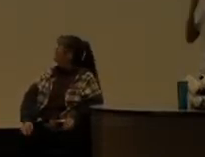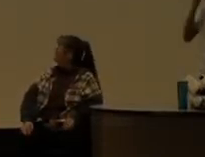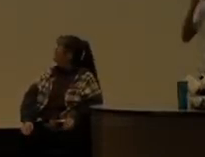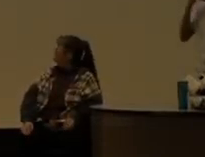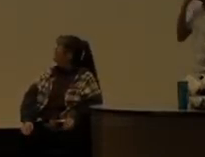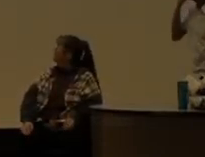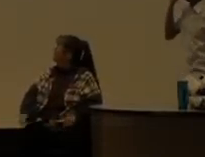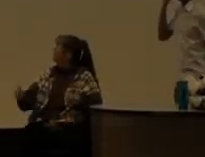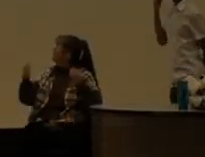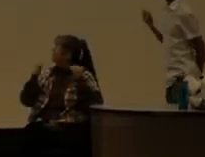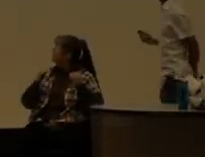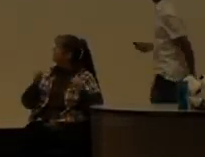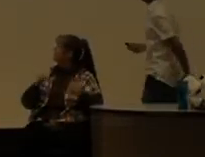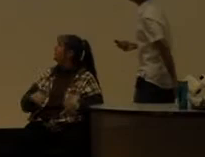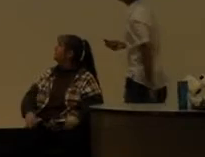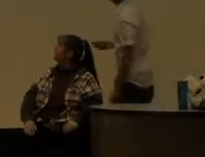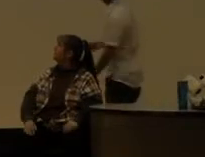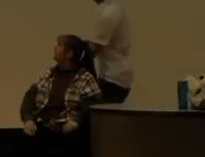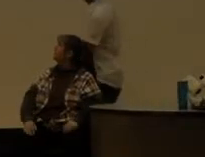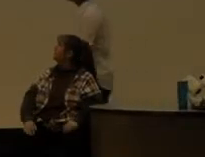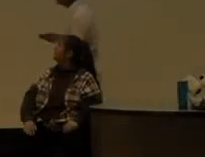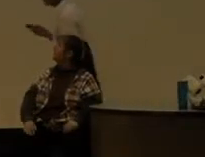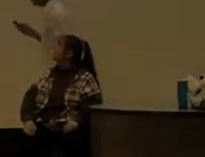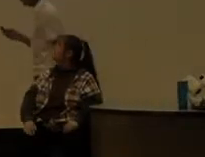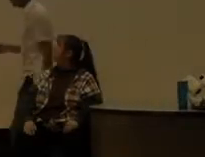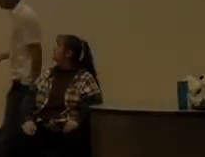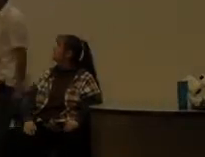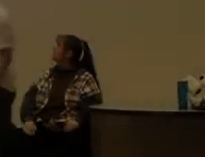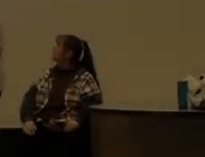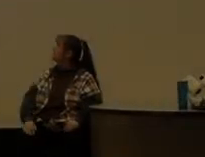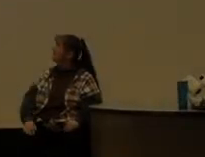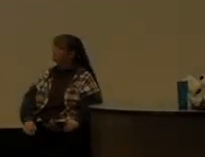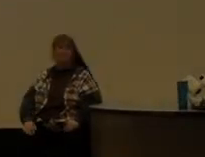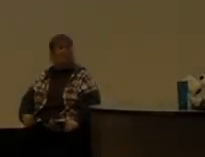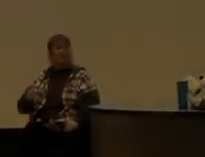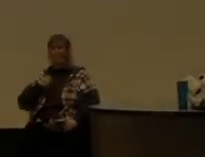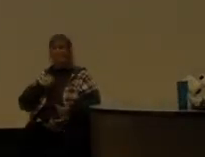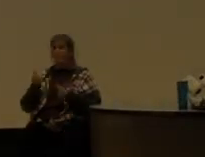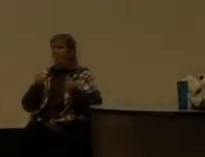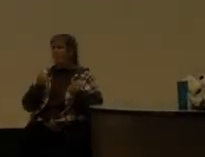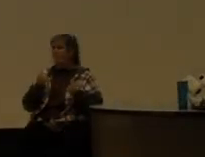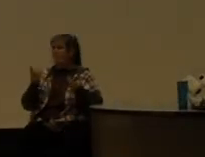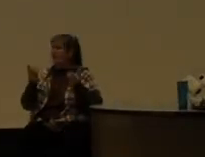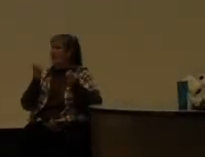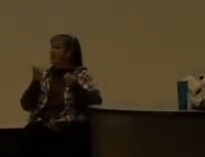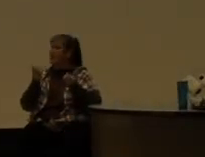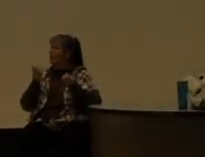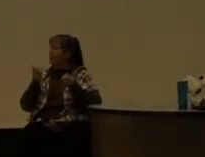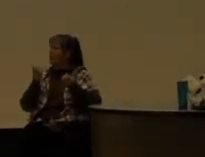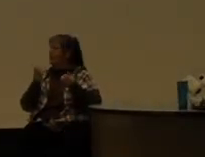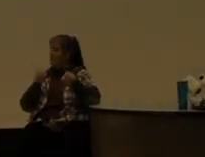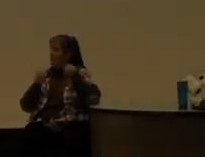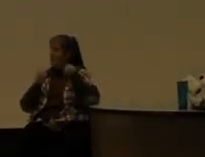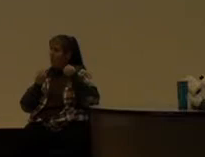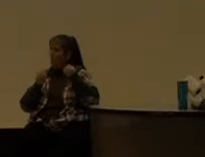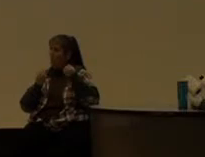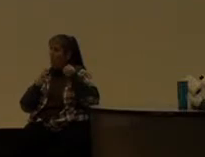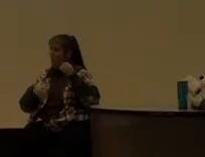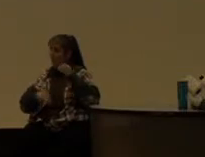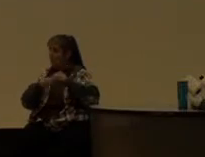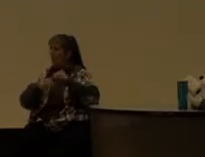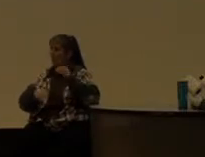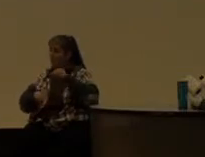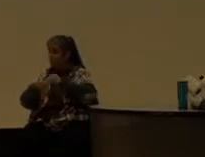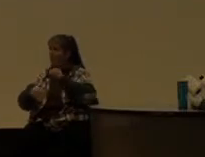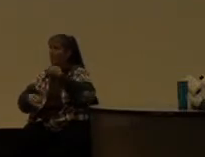The next one. You say, well, what do I want to do? I want to keep a running total in my total.